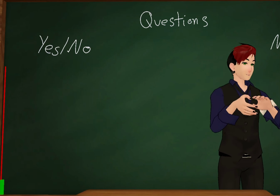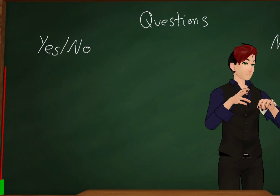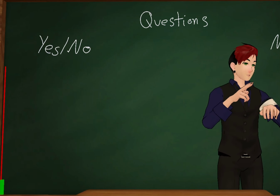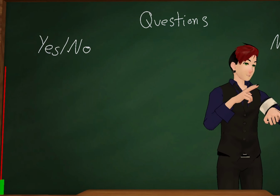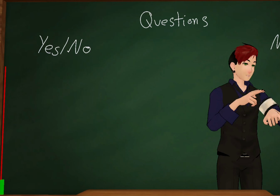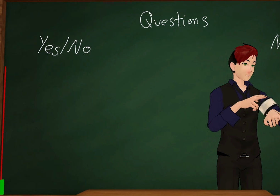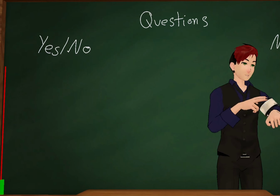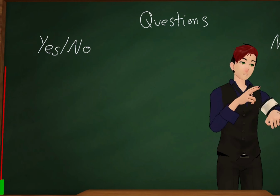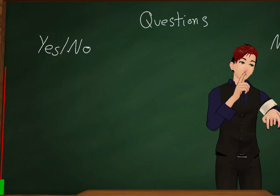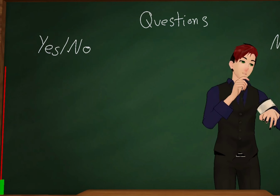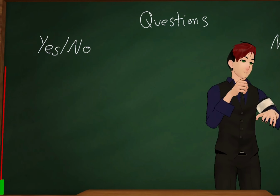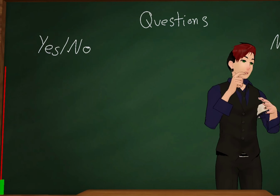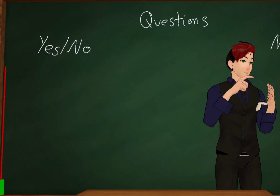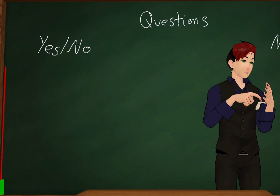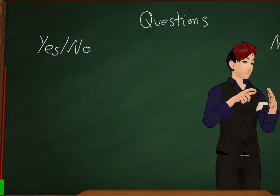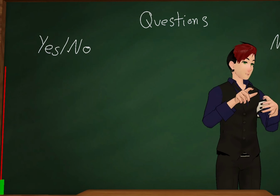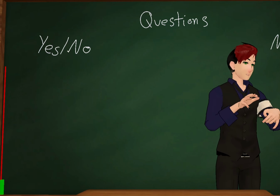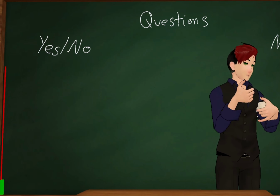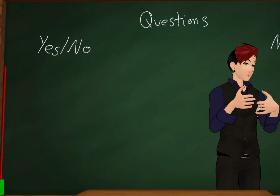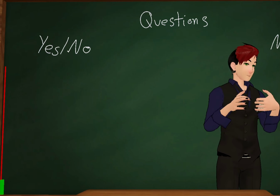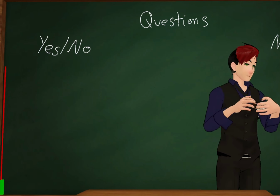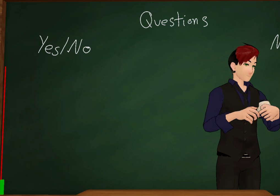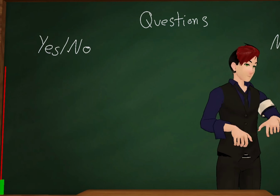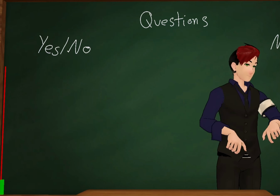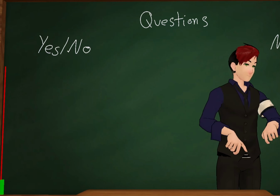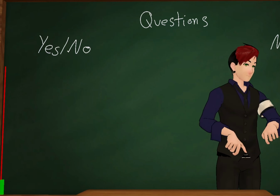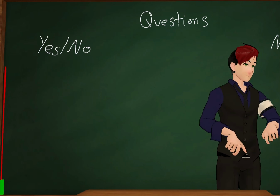so natural that you're just not even going to realize you're doing it anymore.